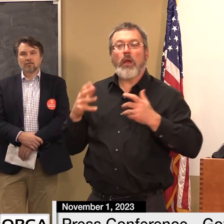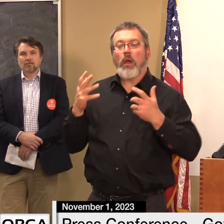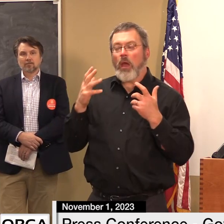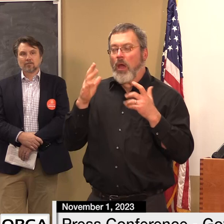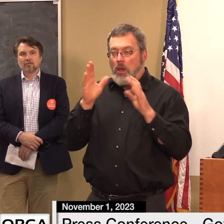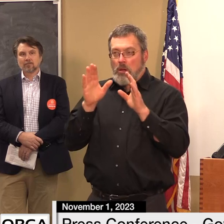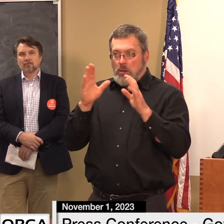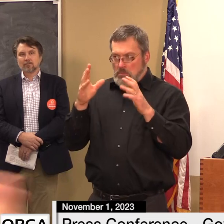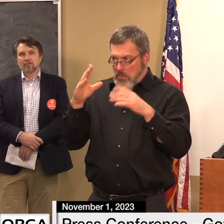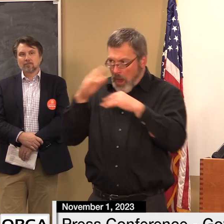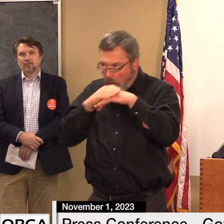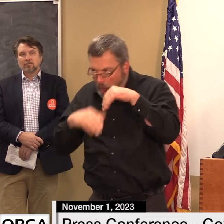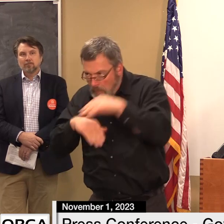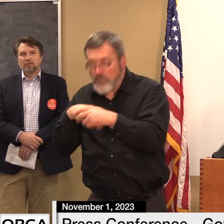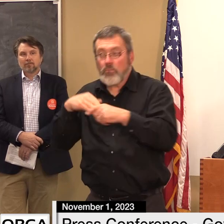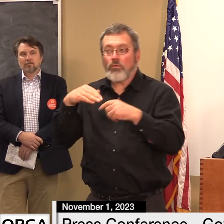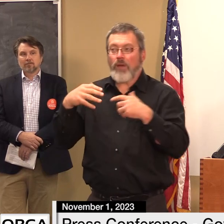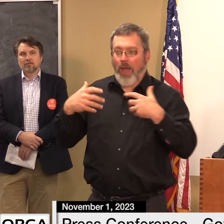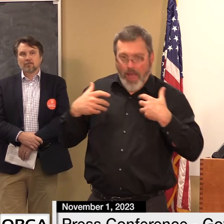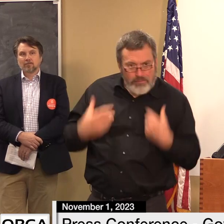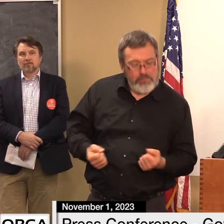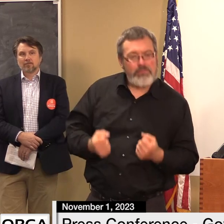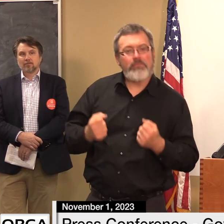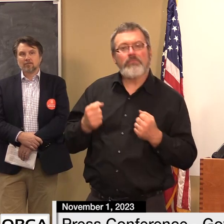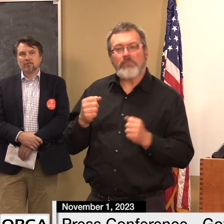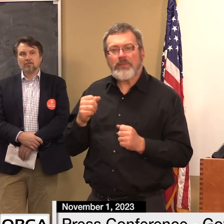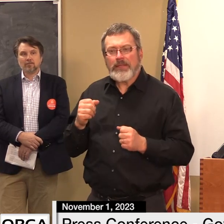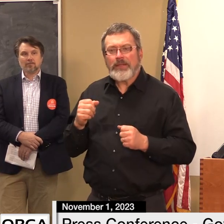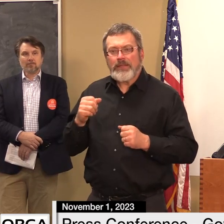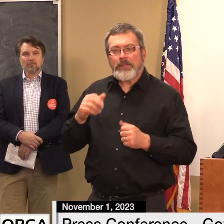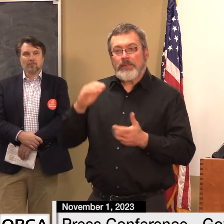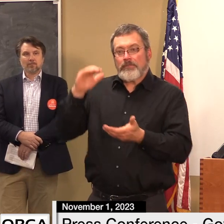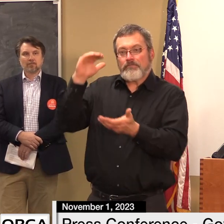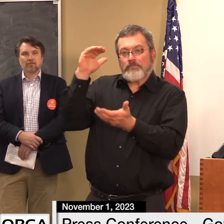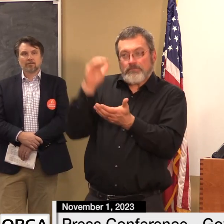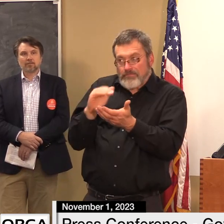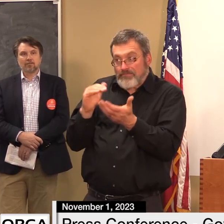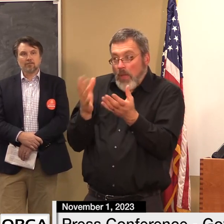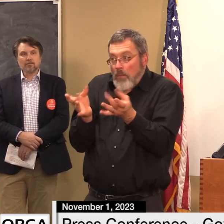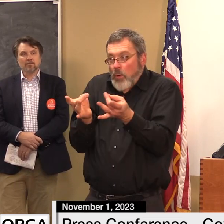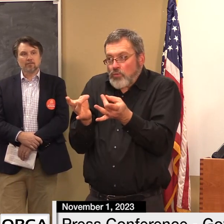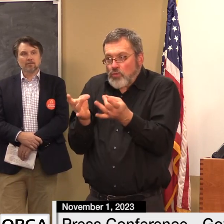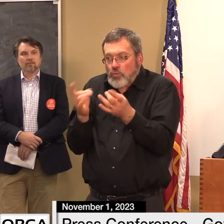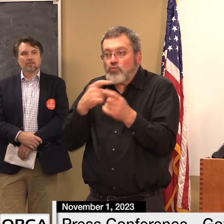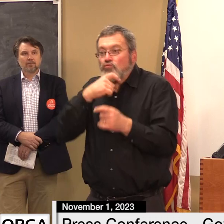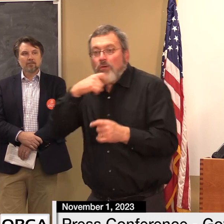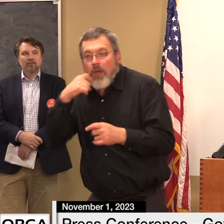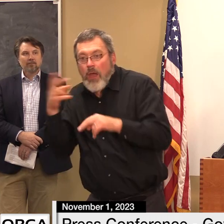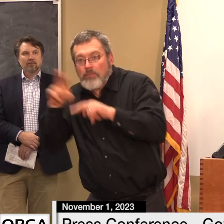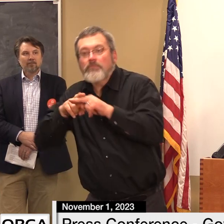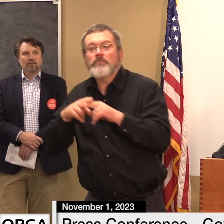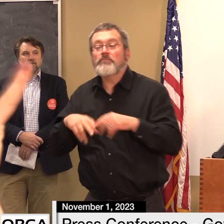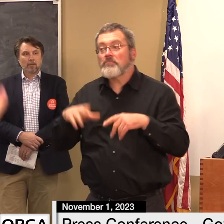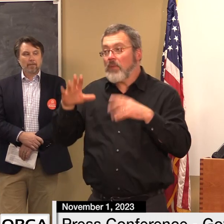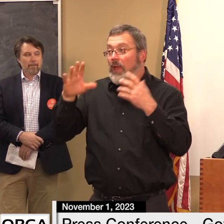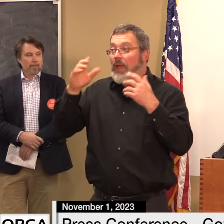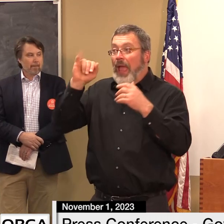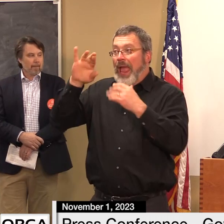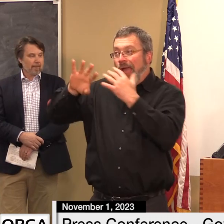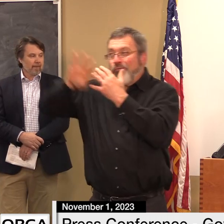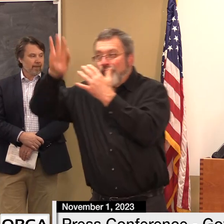homes. Helping to reduce challenges related to moisture and airflow issues can reduce mold pressures and